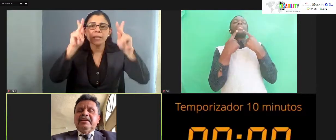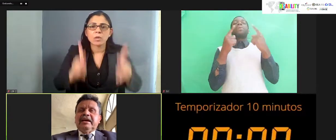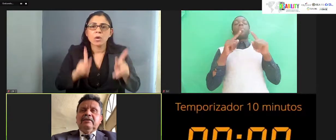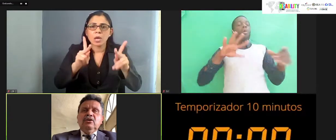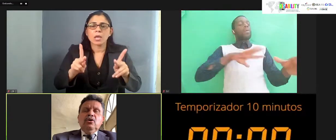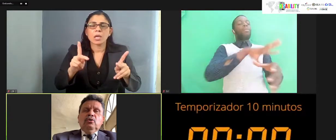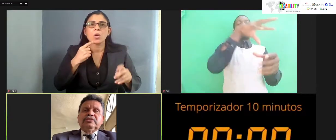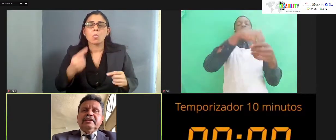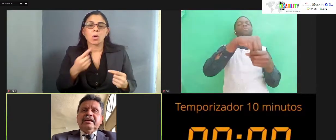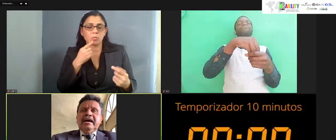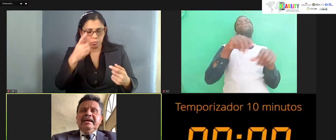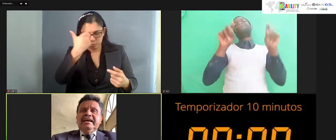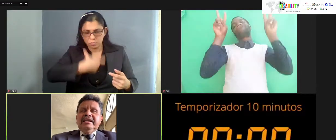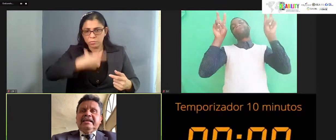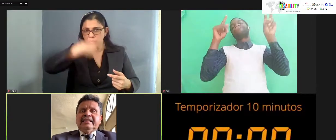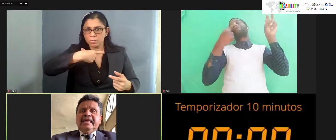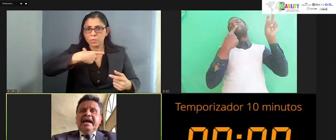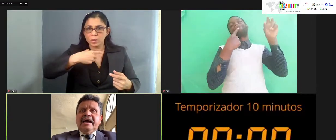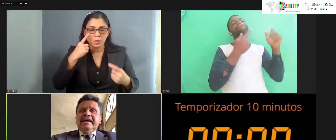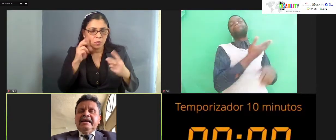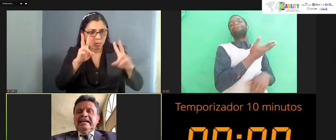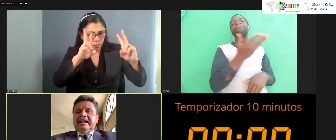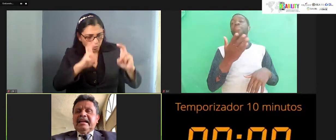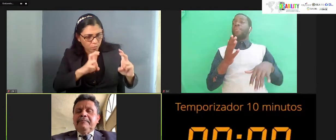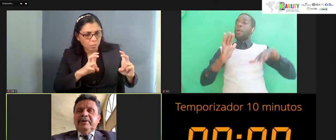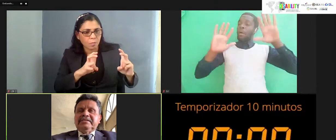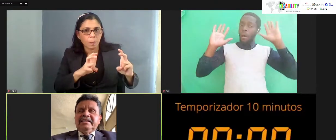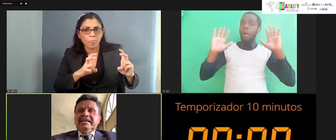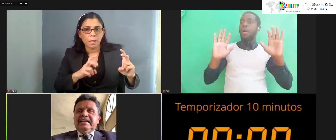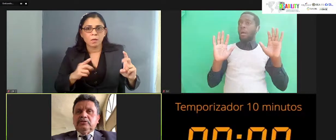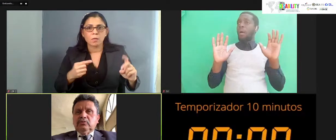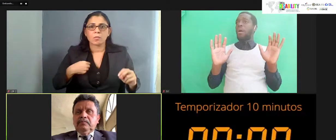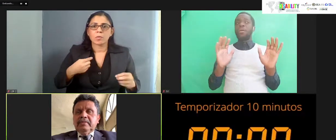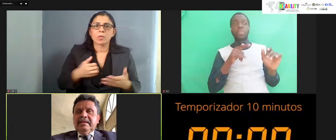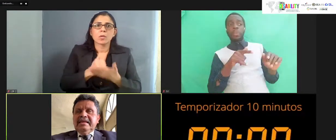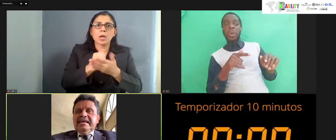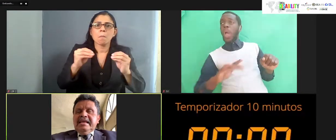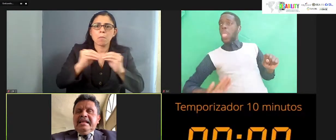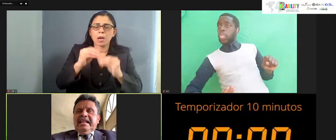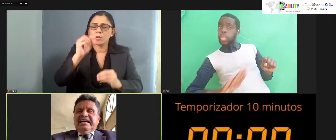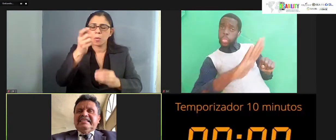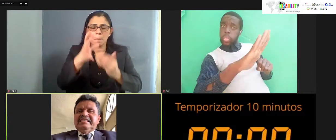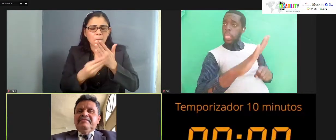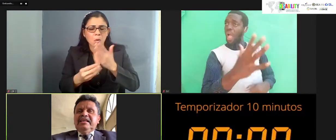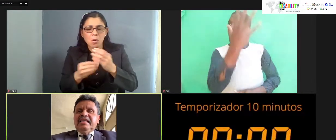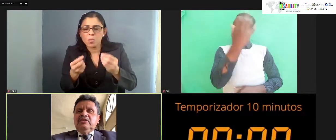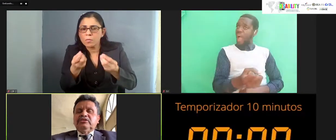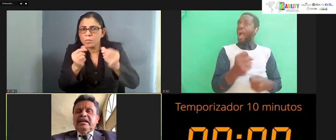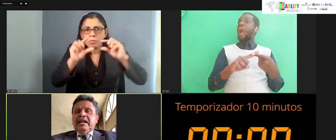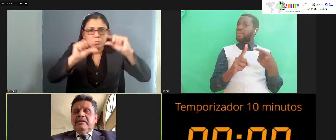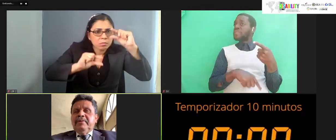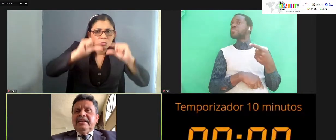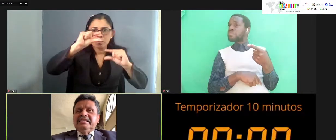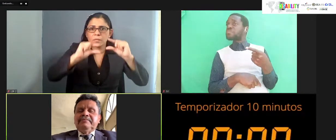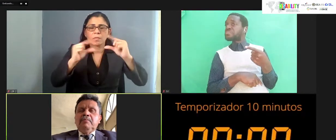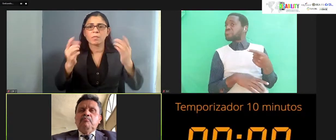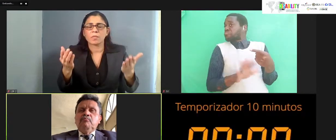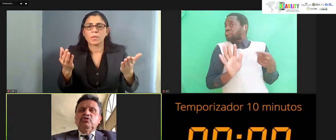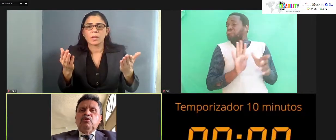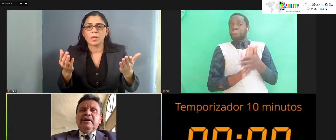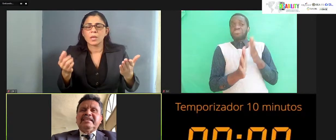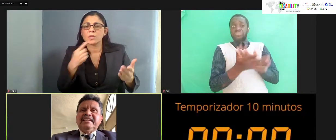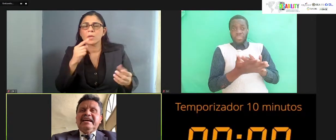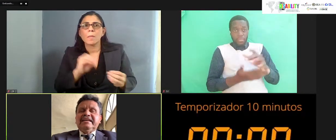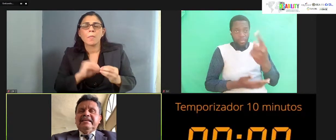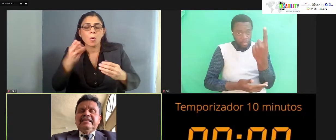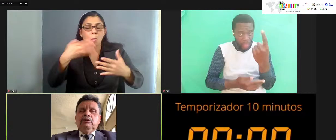about what people think of which is for there to be entrance ramps accessibility goes